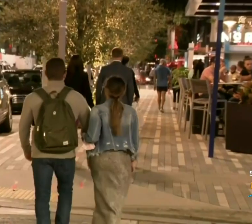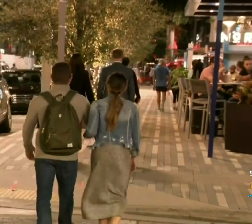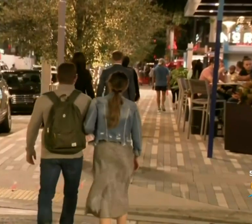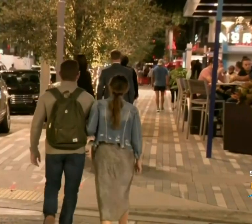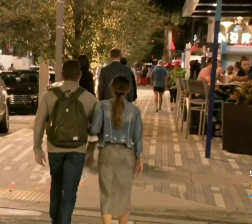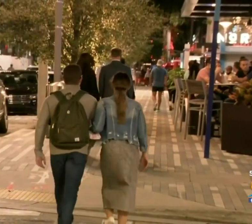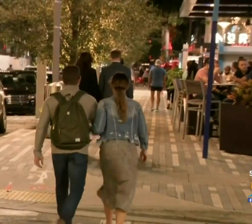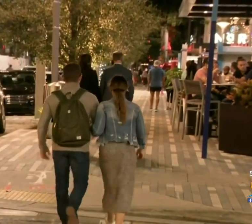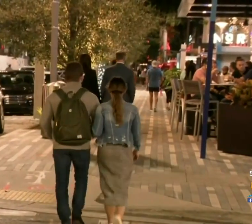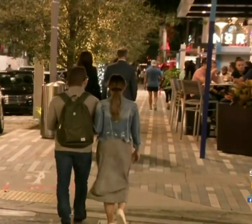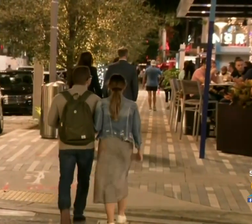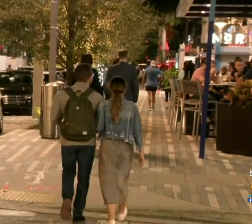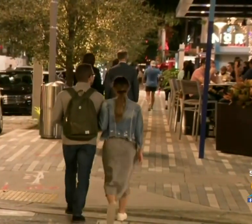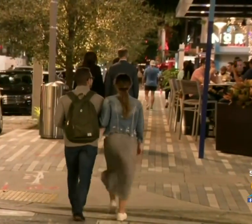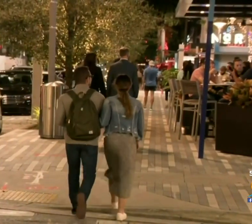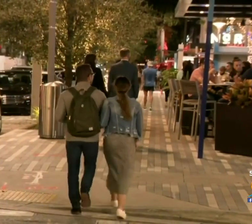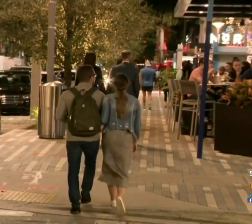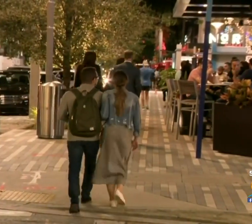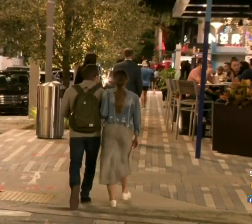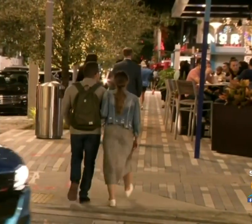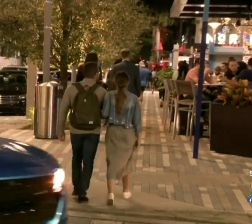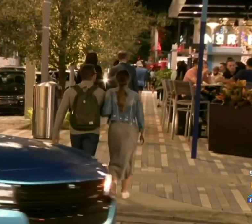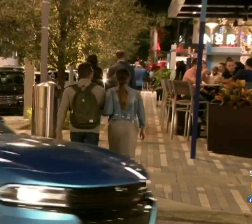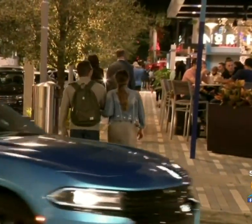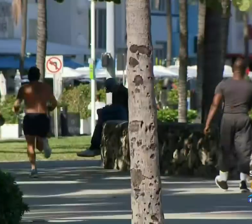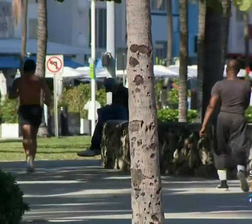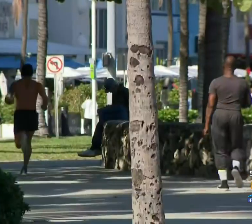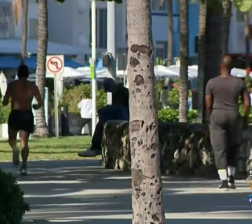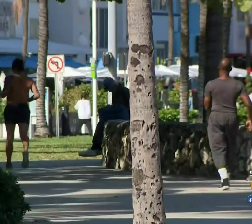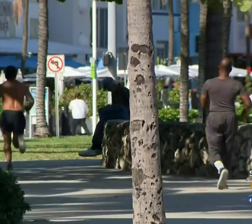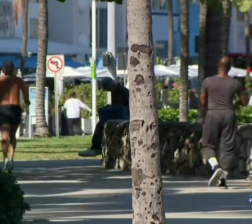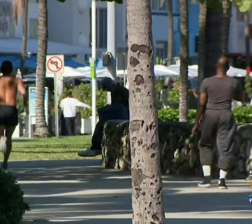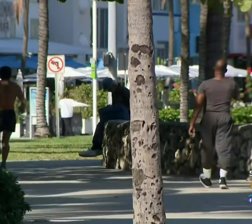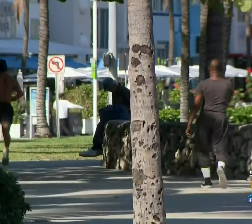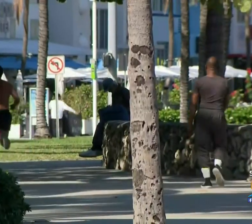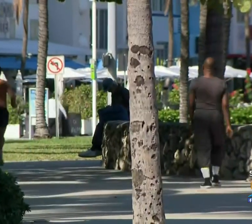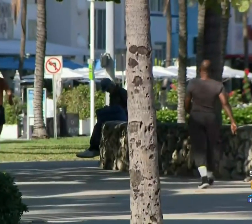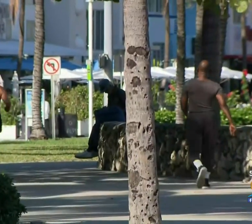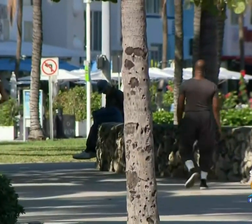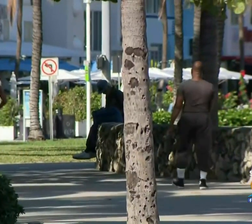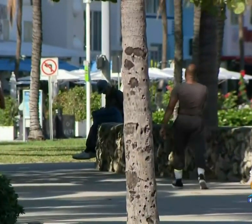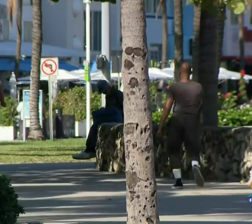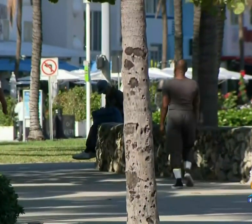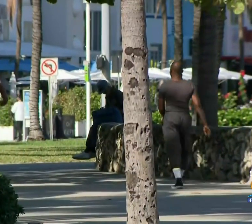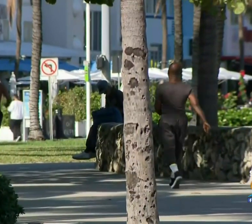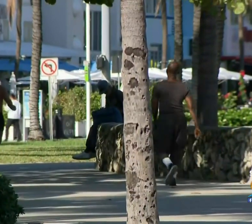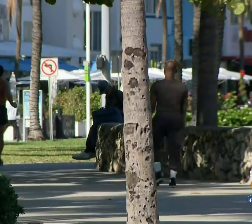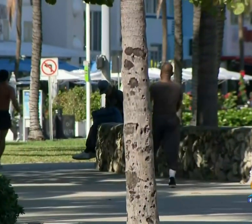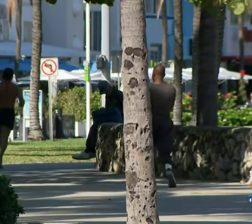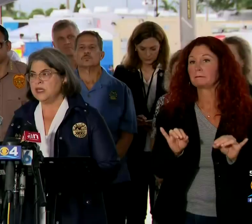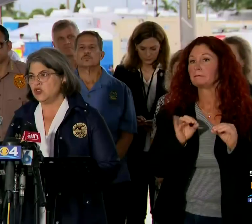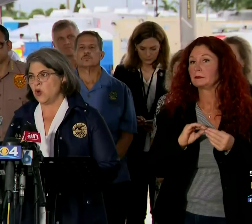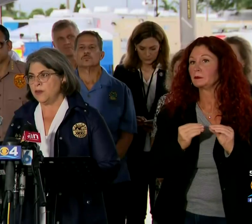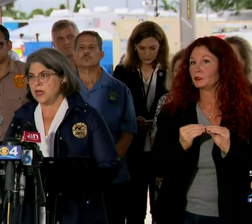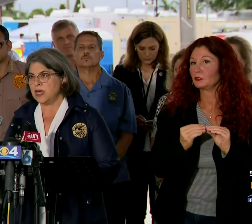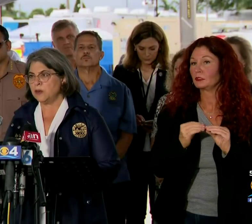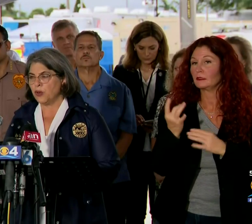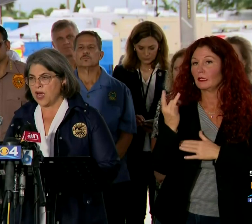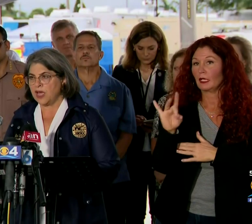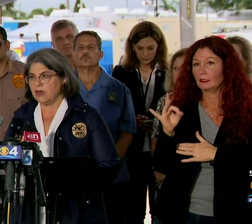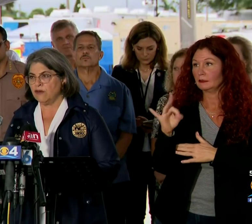ALMOST 9% OF MIAMI-DADE COUNTY RESIDENTS HAVE HEARING ISSUES. THOUSANDS DO DEPEND ON SIGN LANGUAGE INTERPRETATION. PLEASE